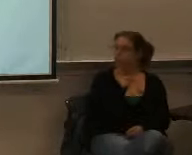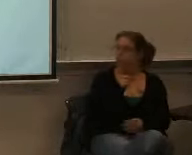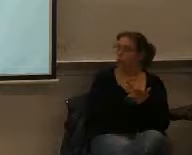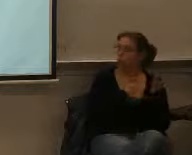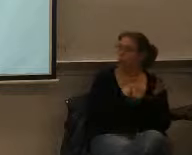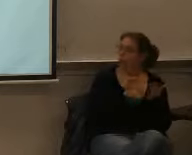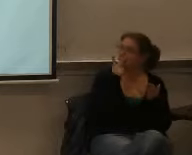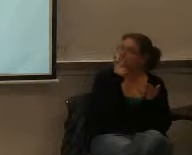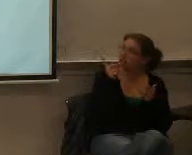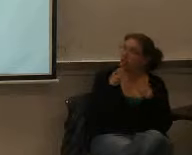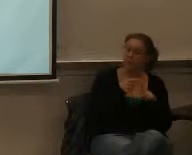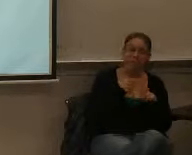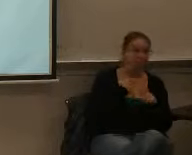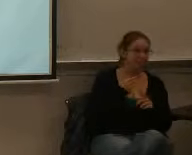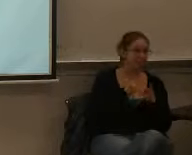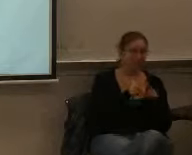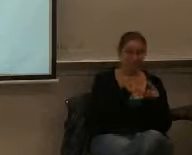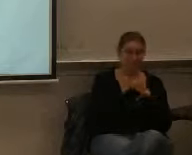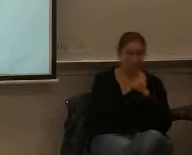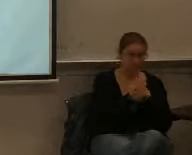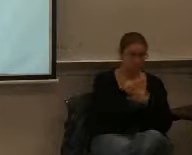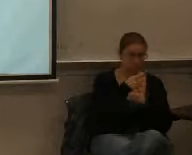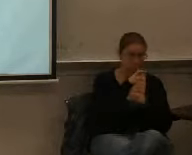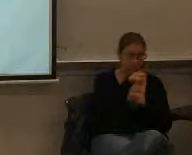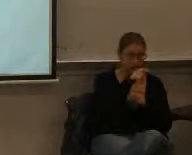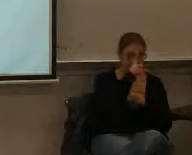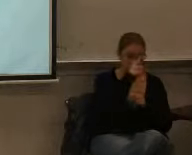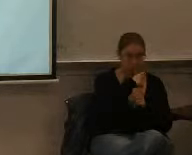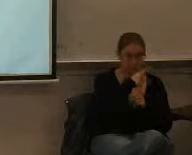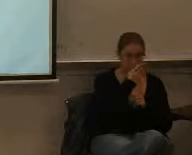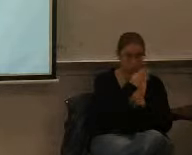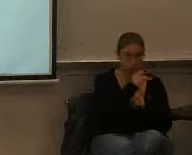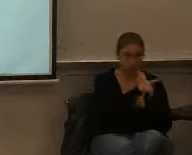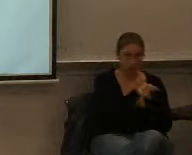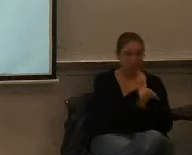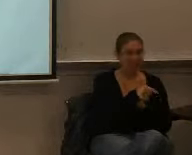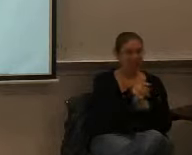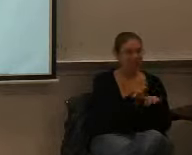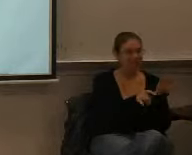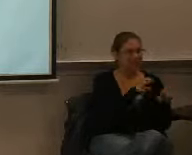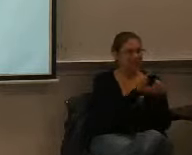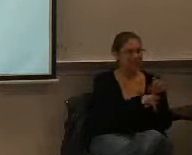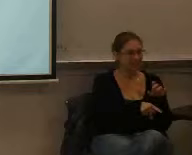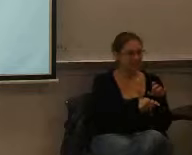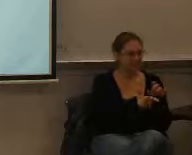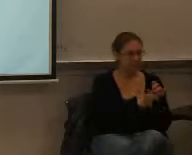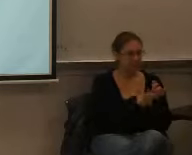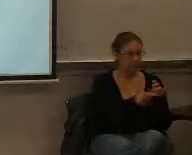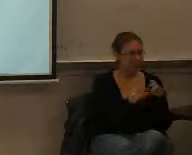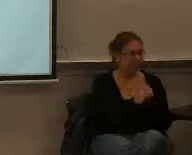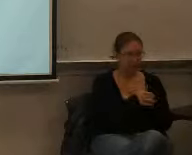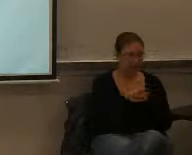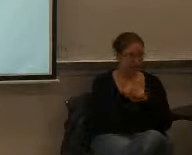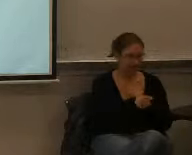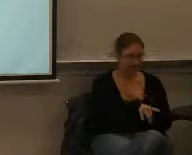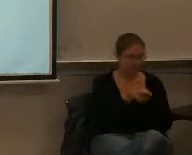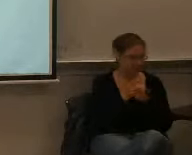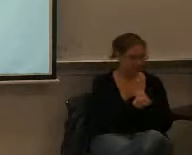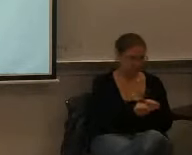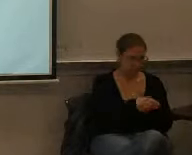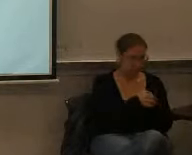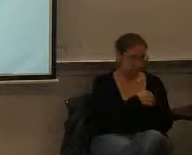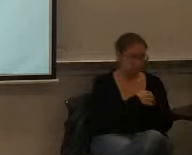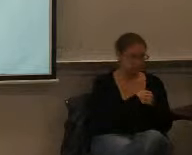What we see is that when there's very few prey per bluegill, the bluegill take up basically anything they come